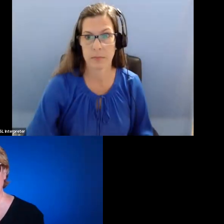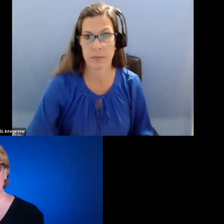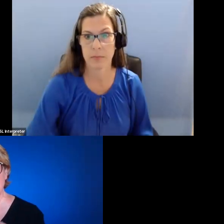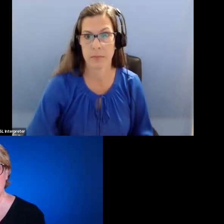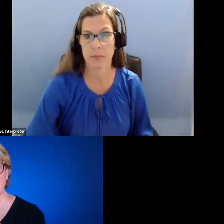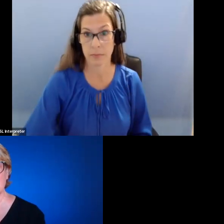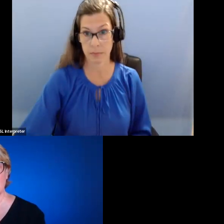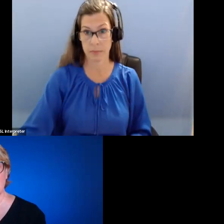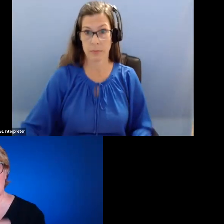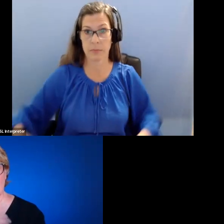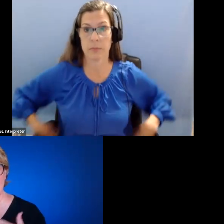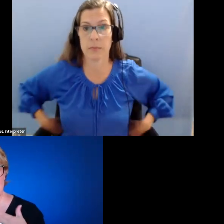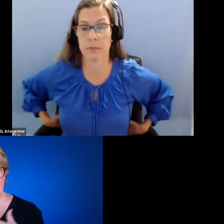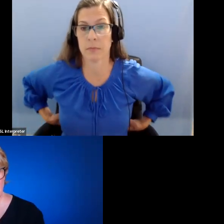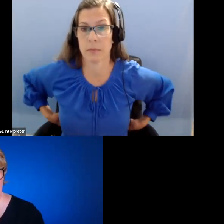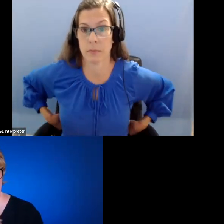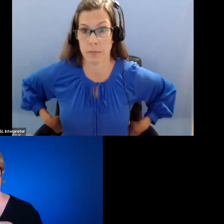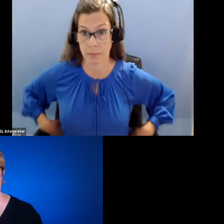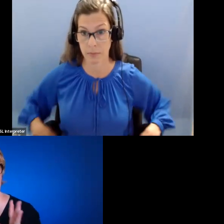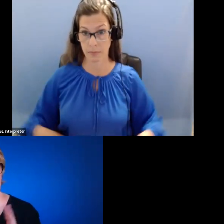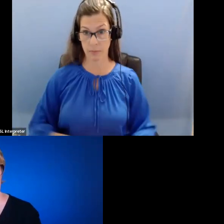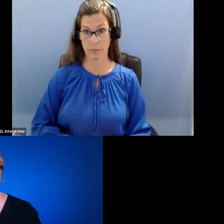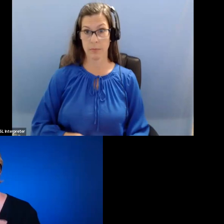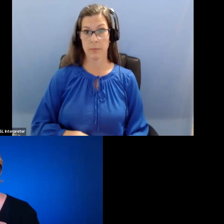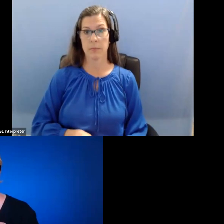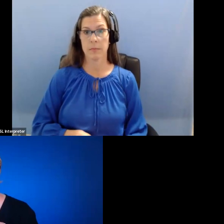from our steering committee members around,